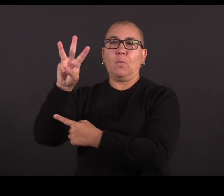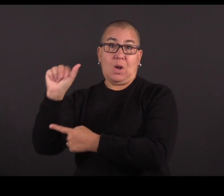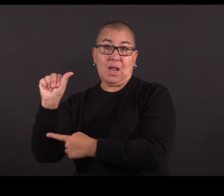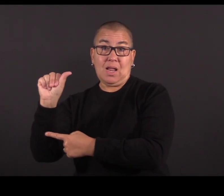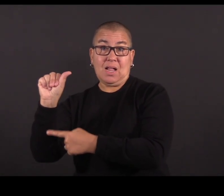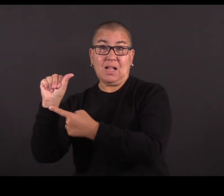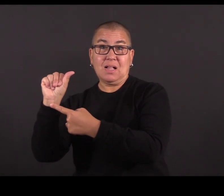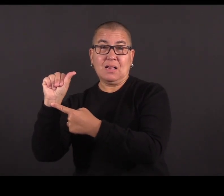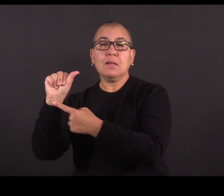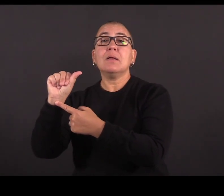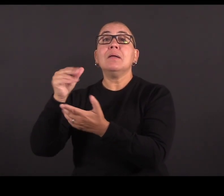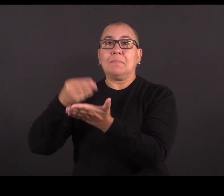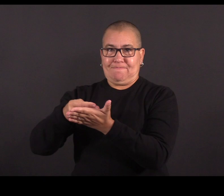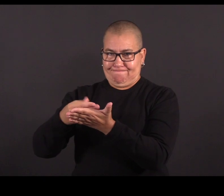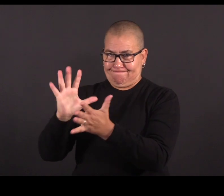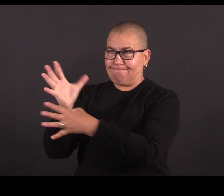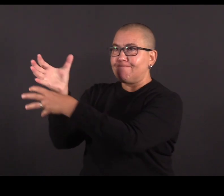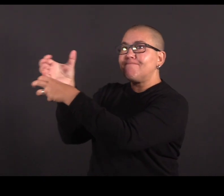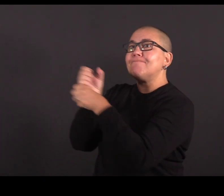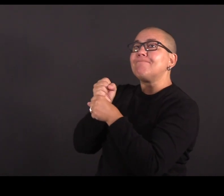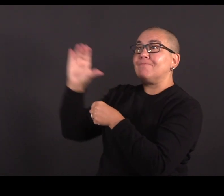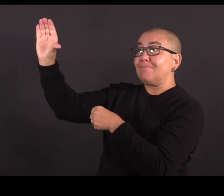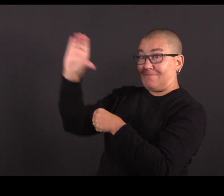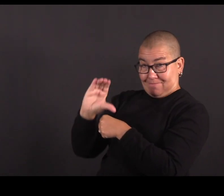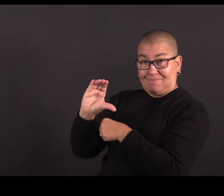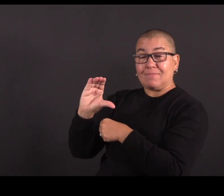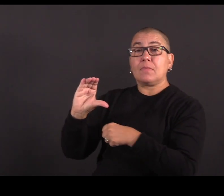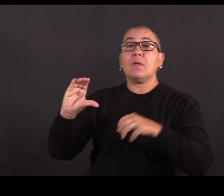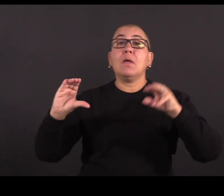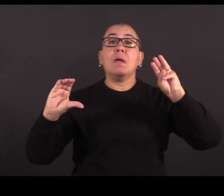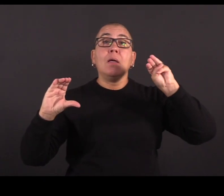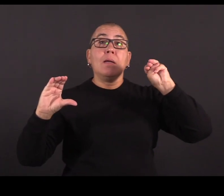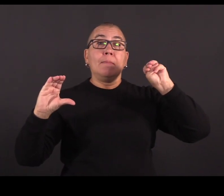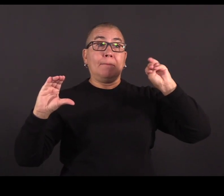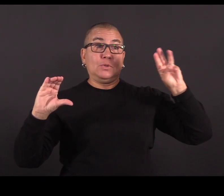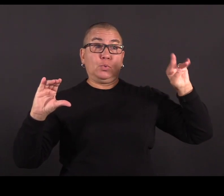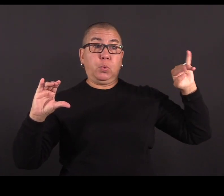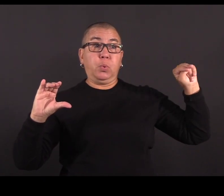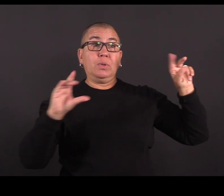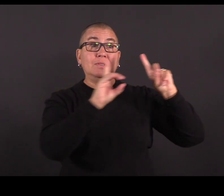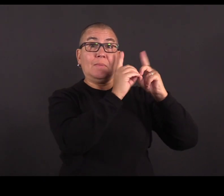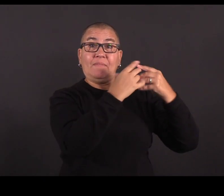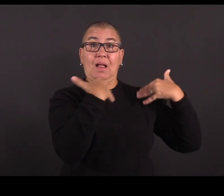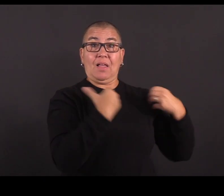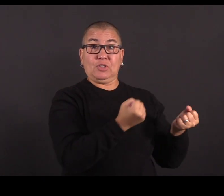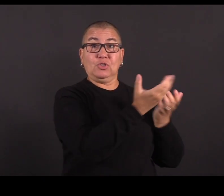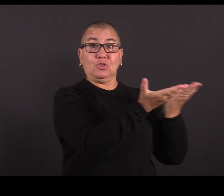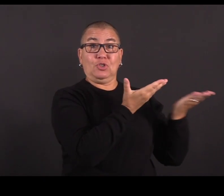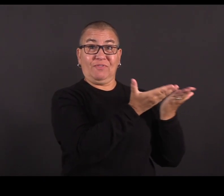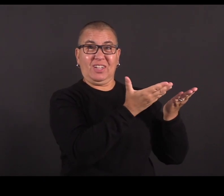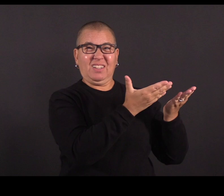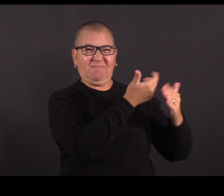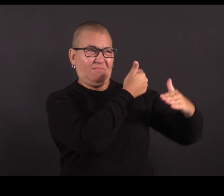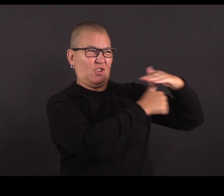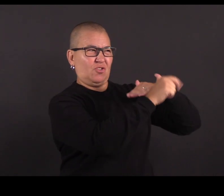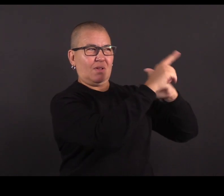the Minnesota Department of Human Services through Minnesota Housing Program and other